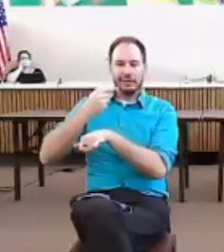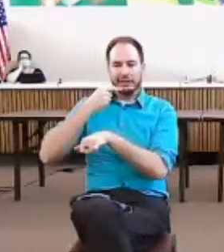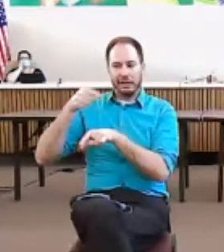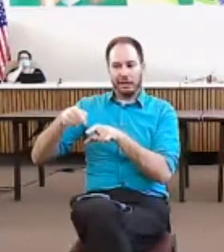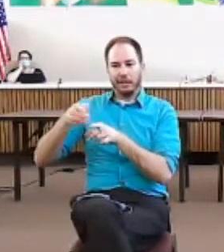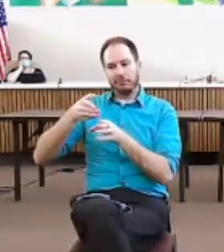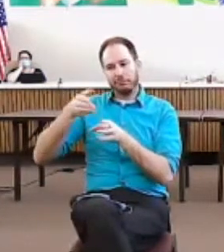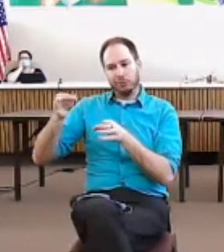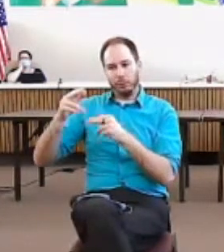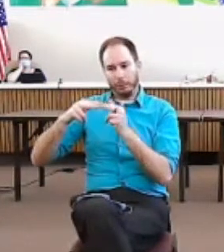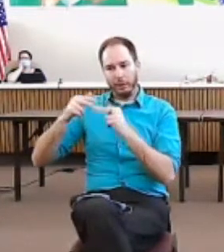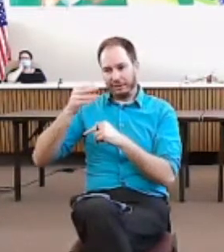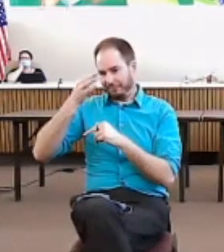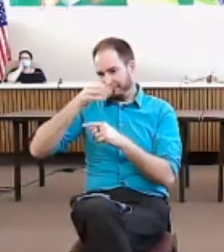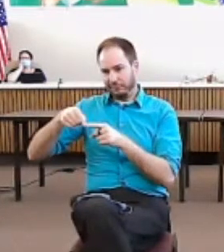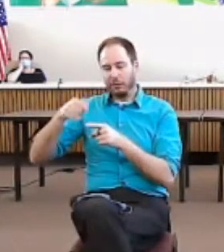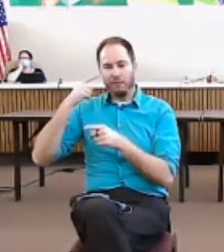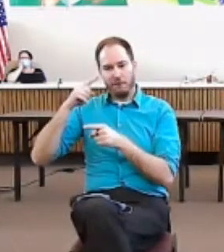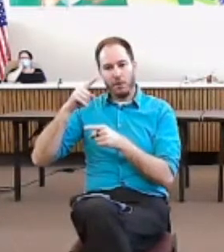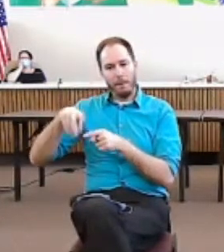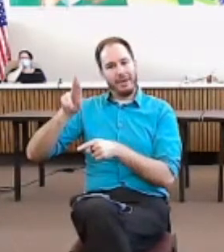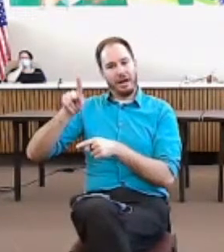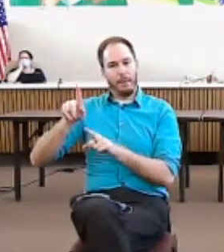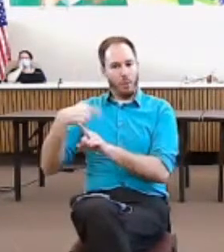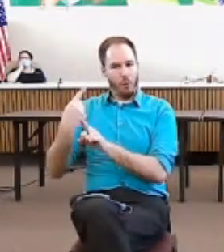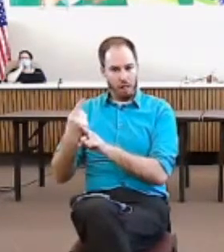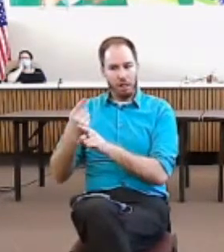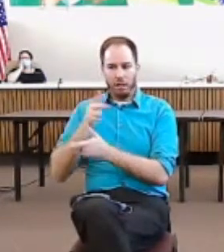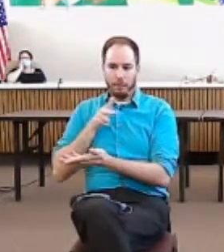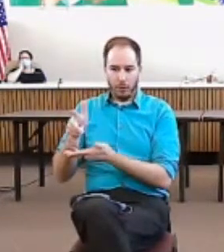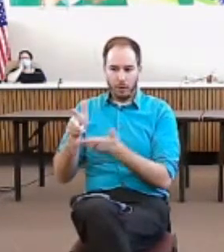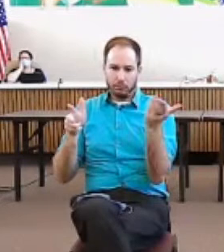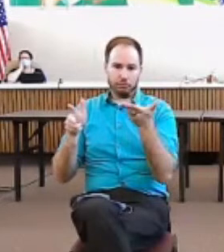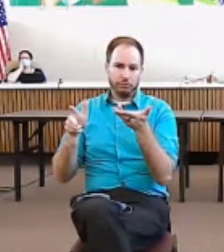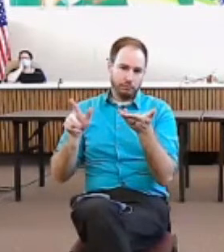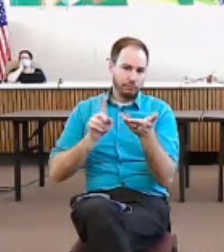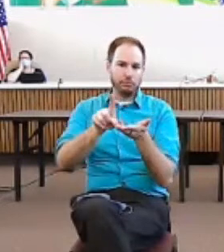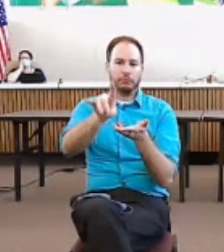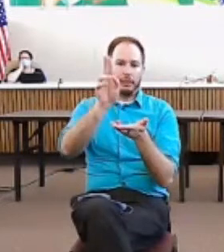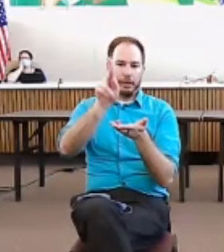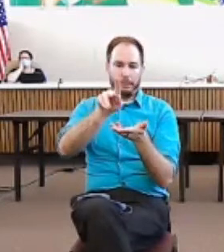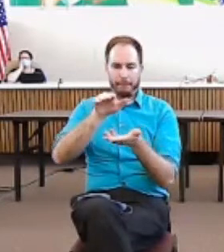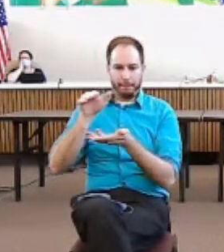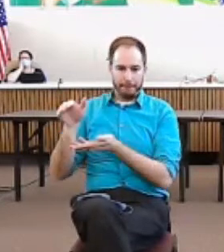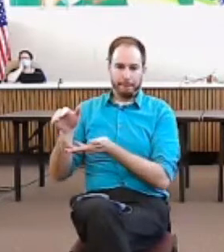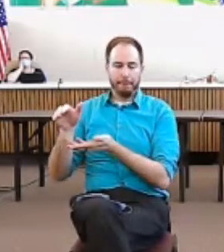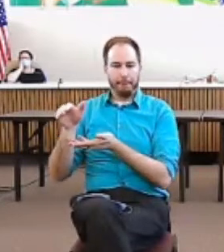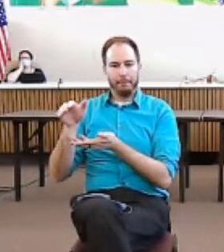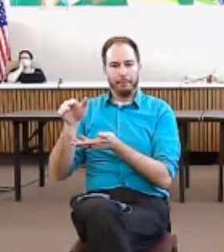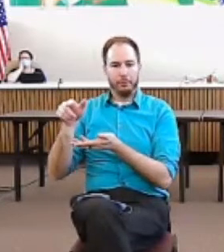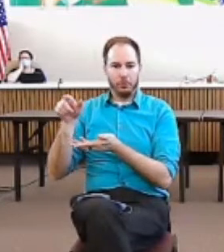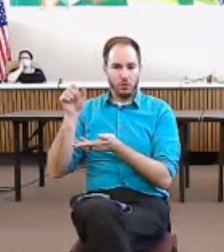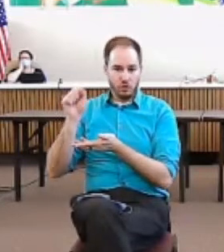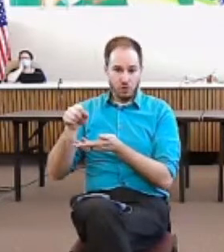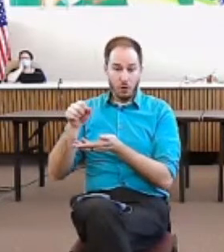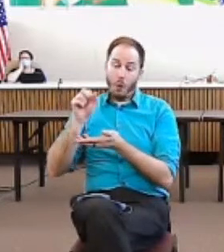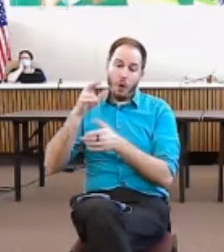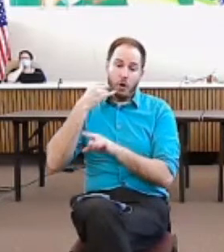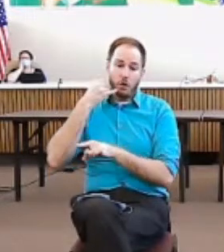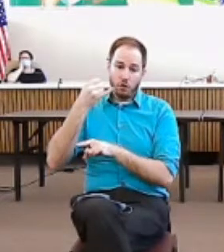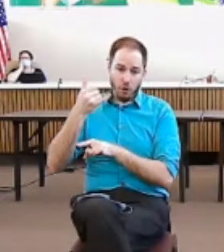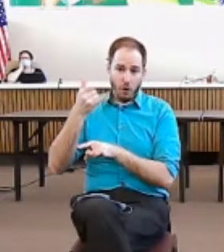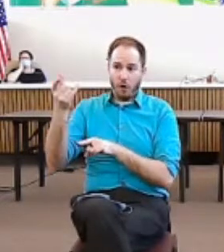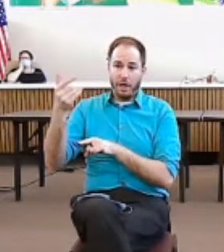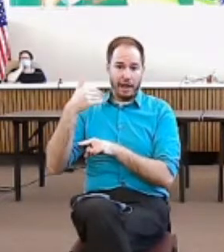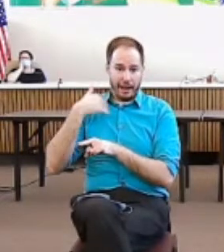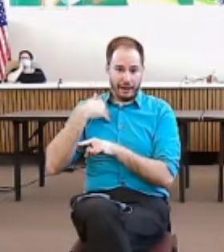to the building as takeout parking signs. And then essentially the person could, hopefully call ahead, have their